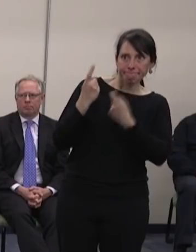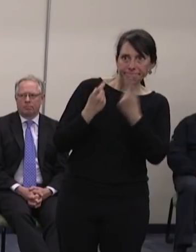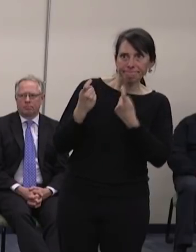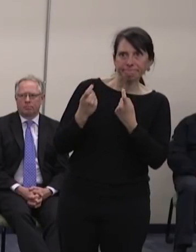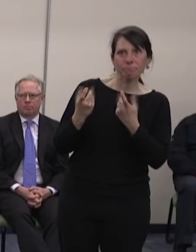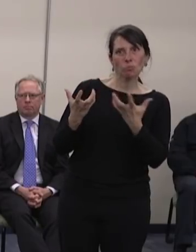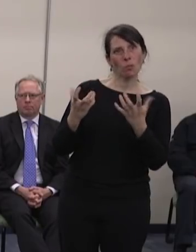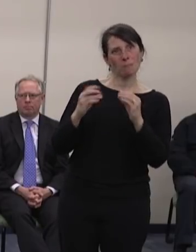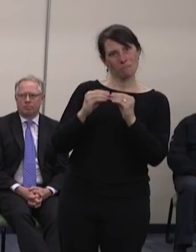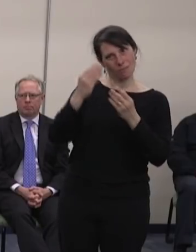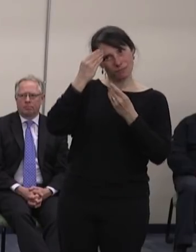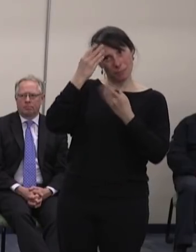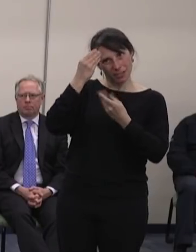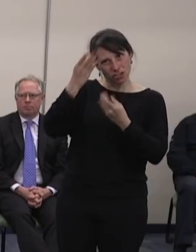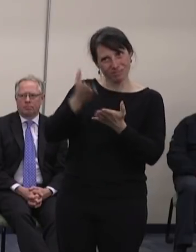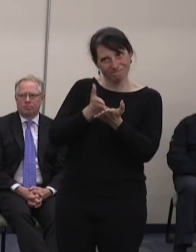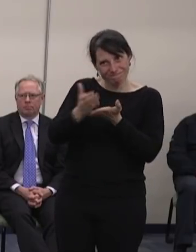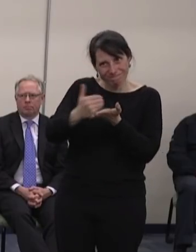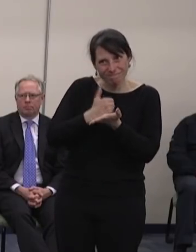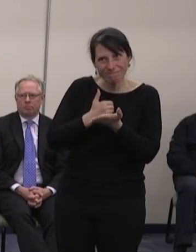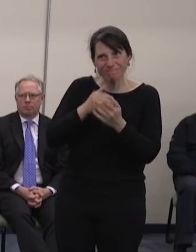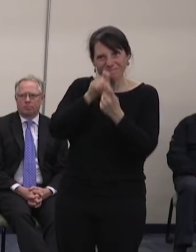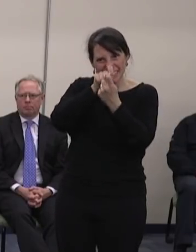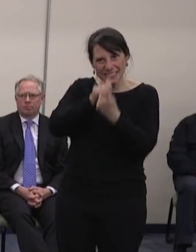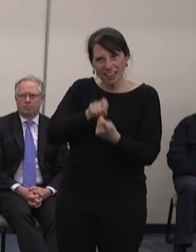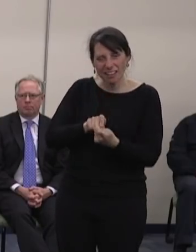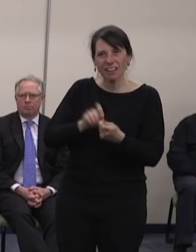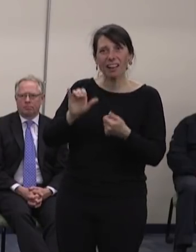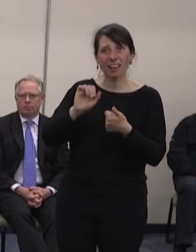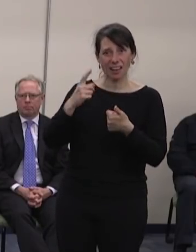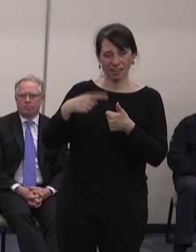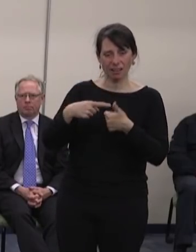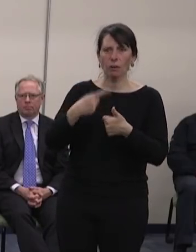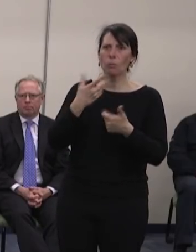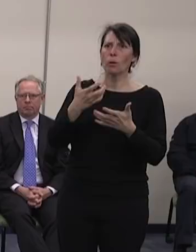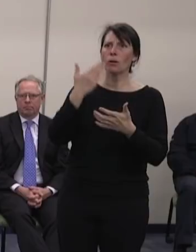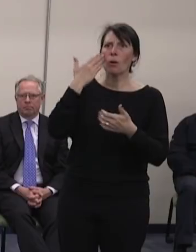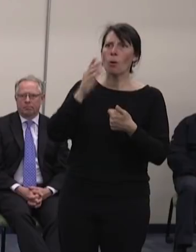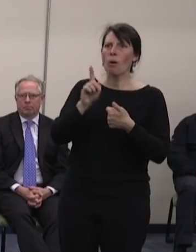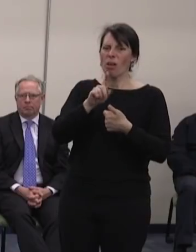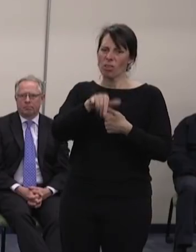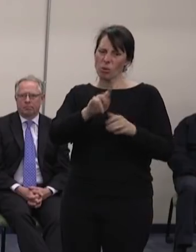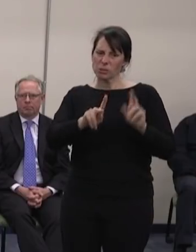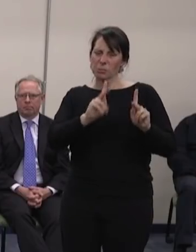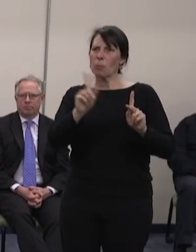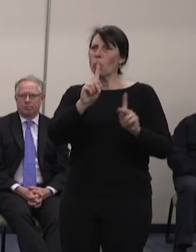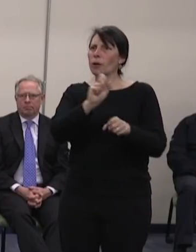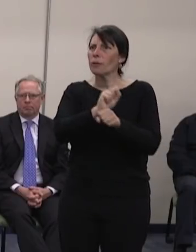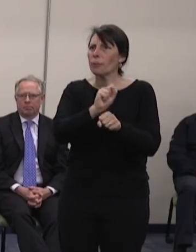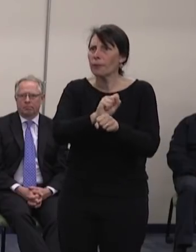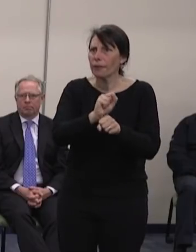COVID-19 in our county. Examples include where did they work and where did they visit.